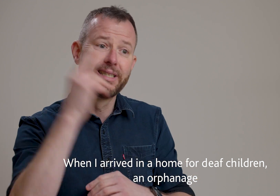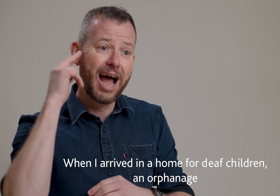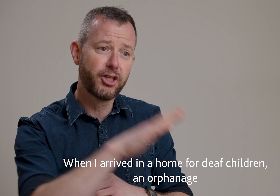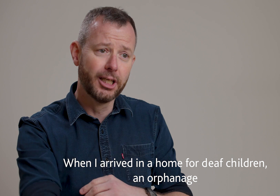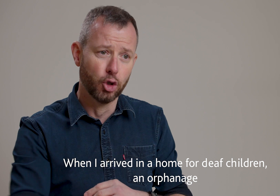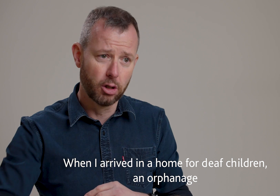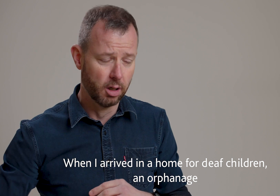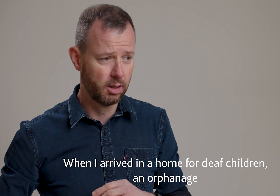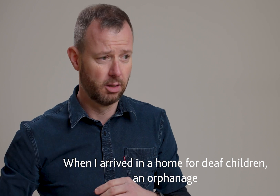deaf